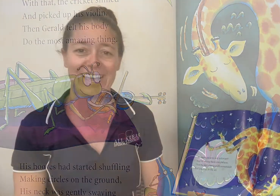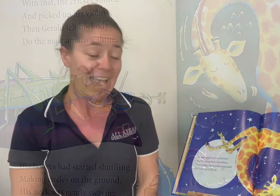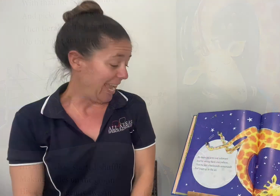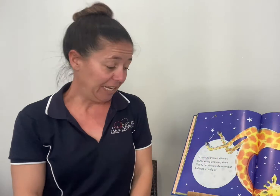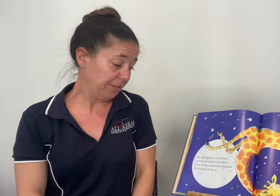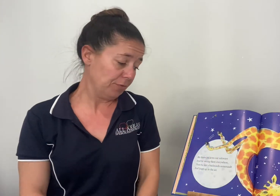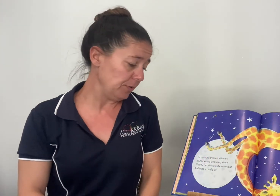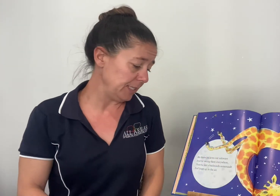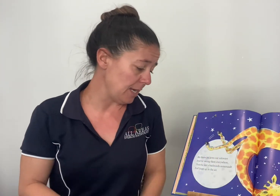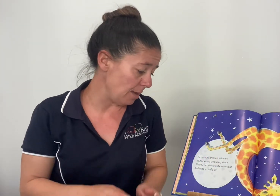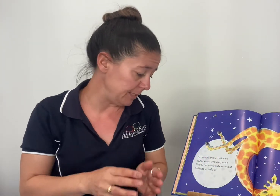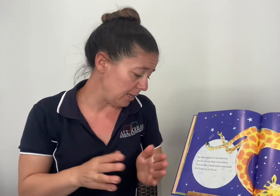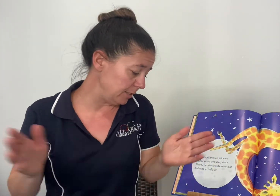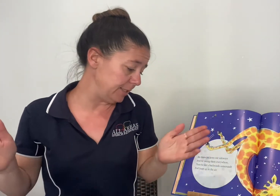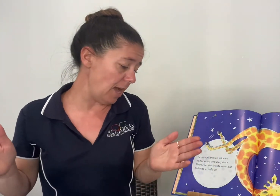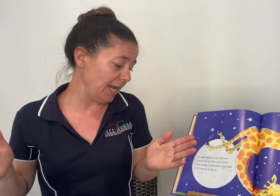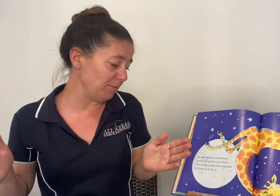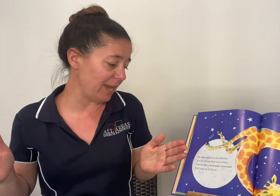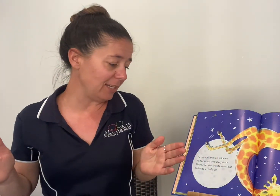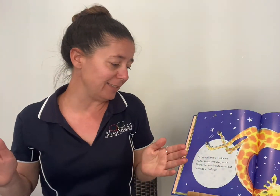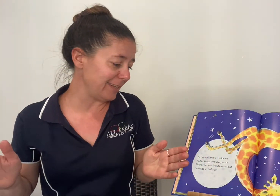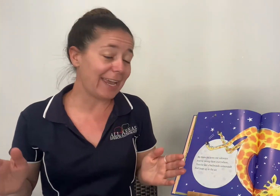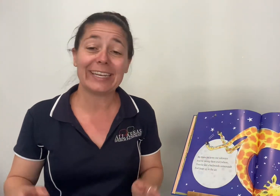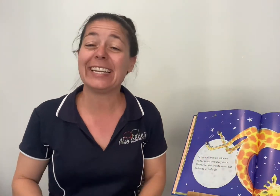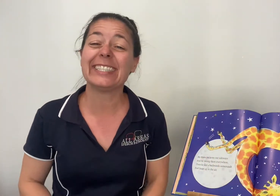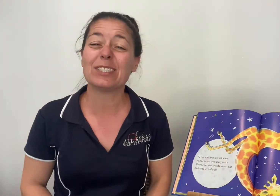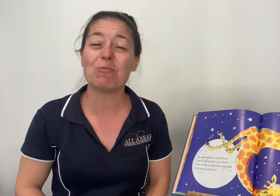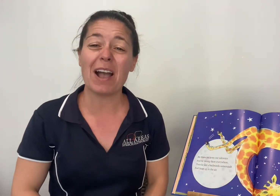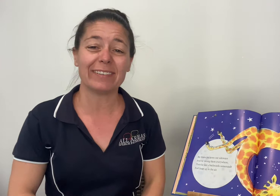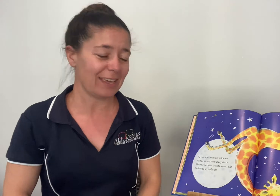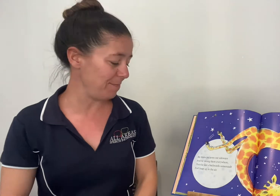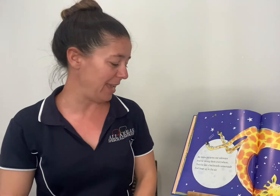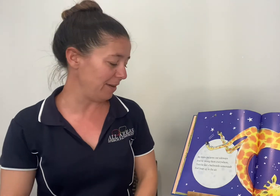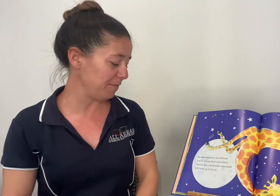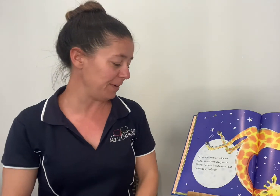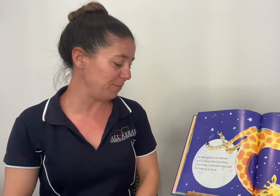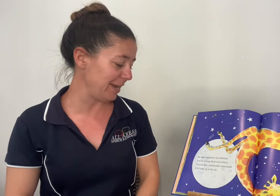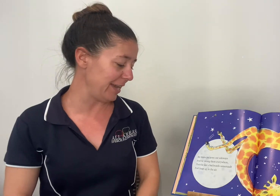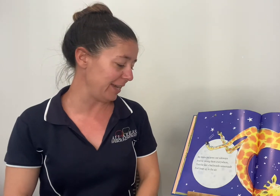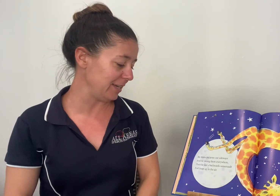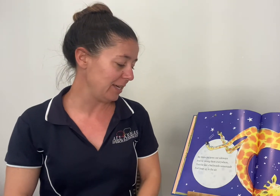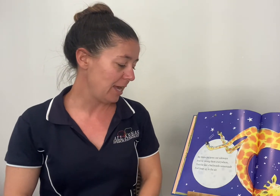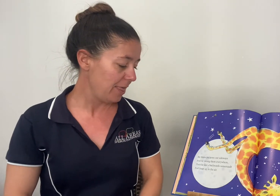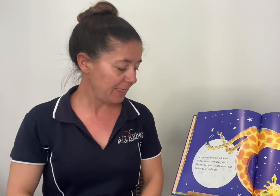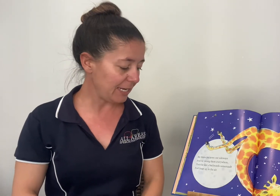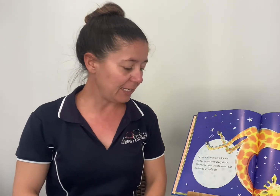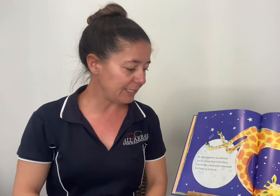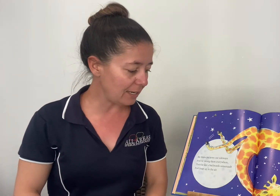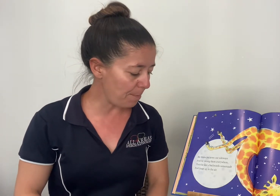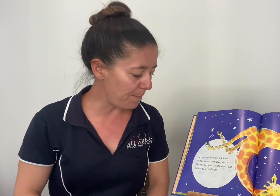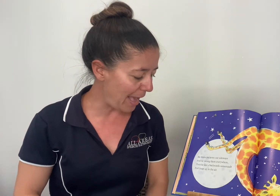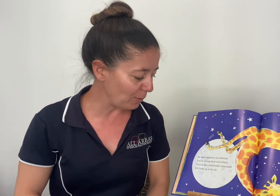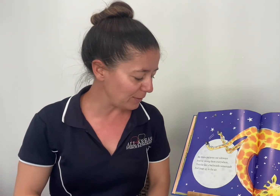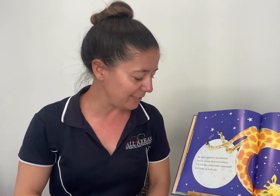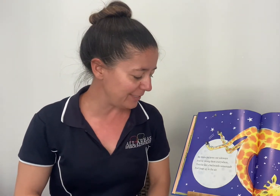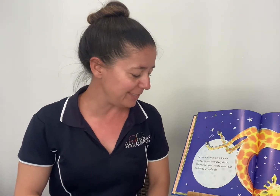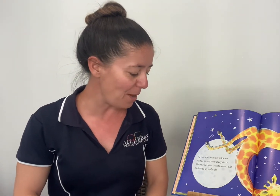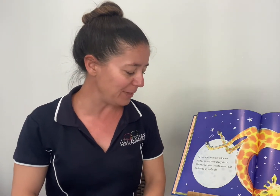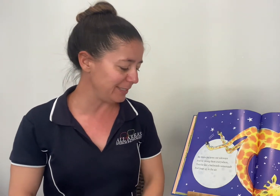He threw his arms out sideways and he swung them everywhere. Then he did a backward